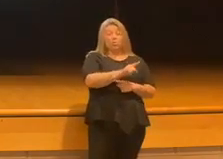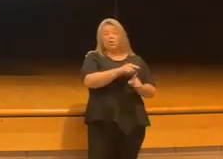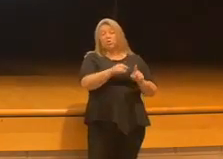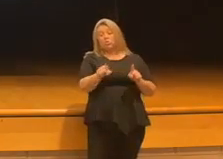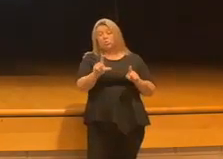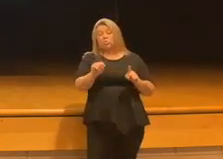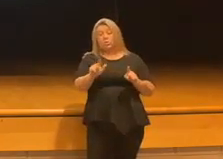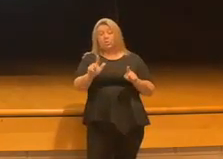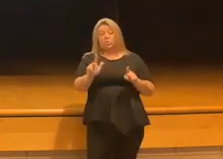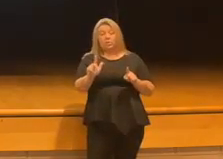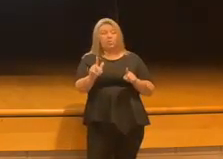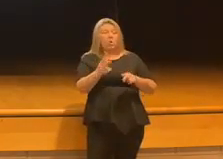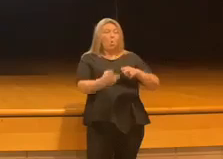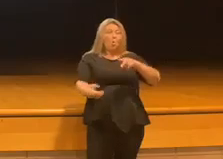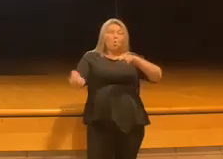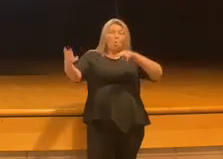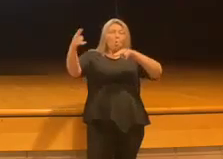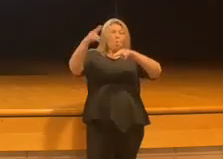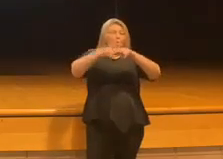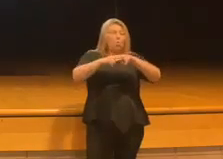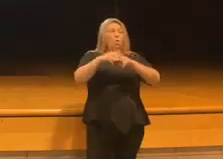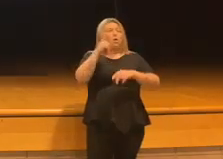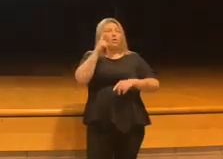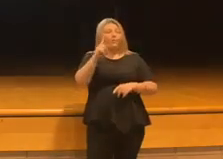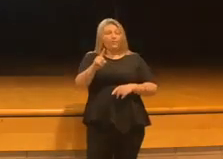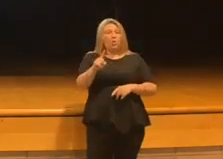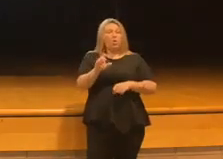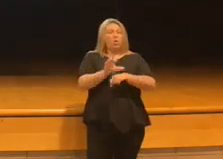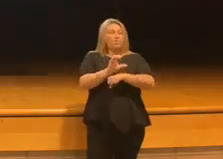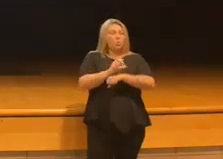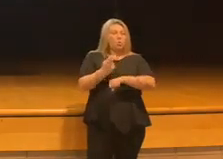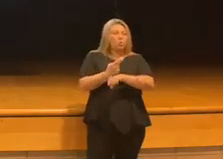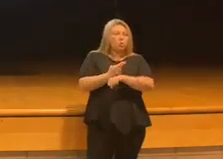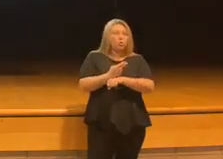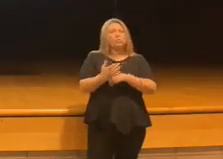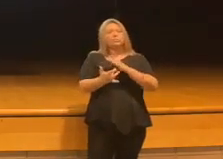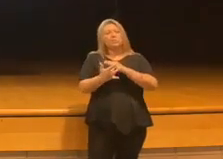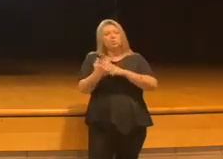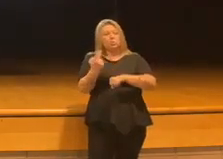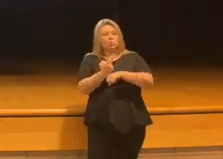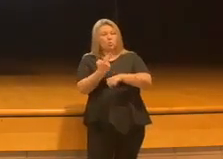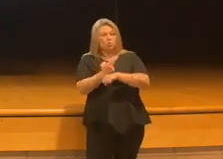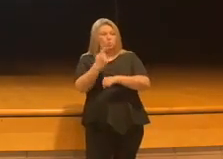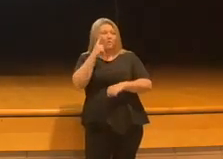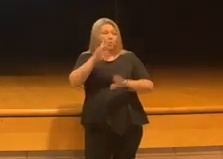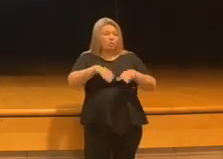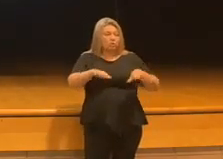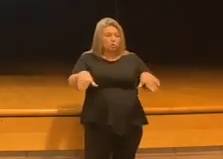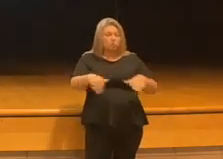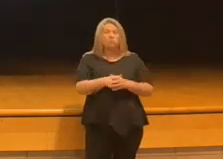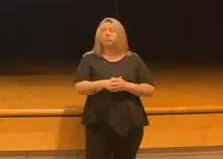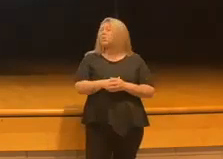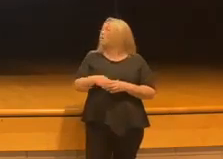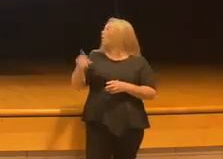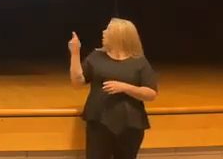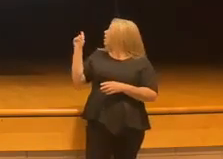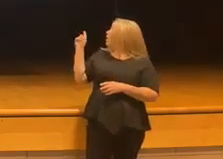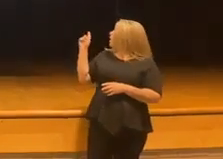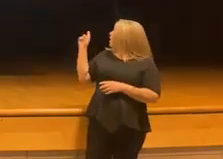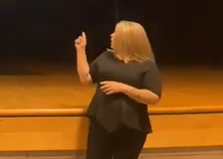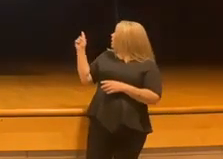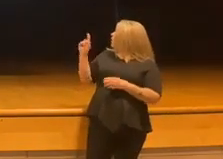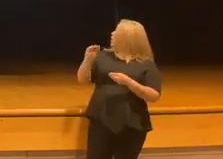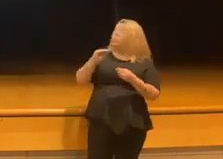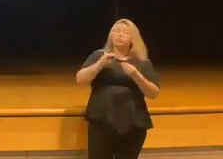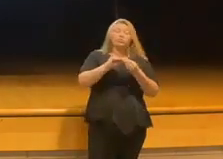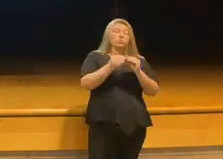increase in screen time for children. I honestly take some issue with these numbers because I think children are on screens a lot more than those numbers represent. But I